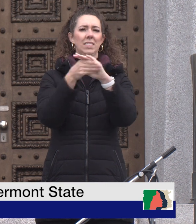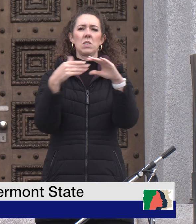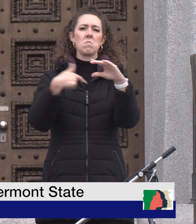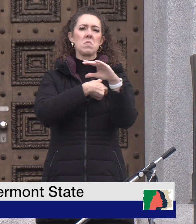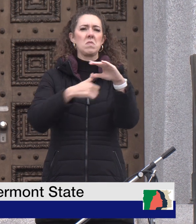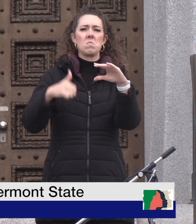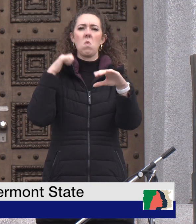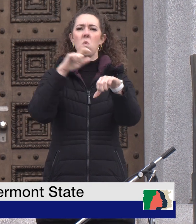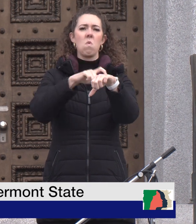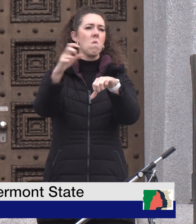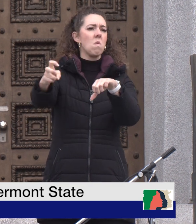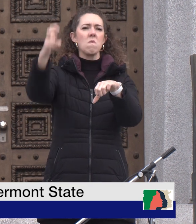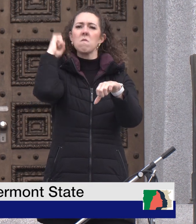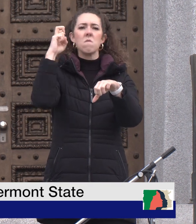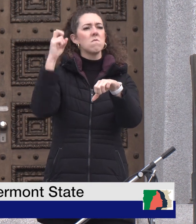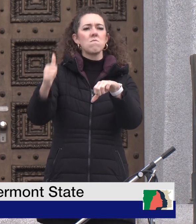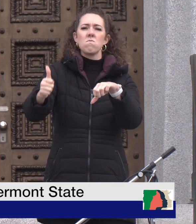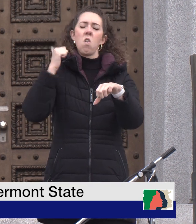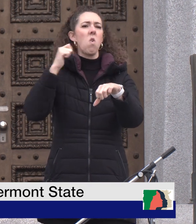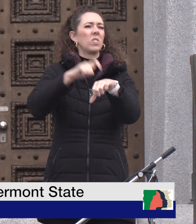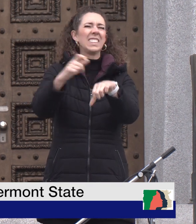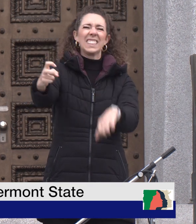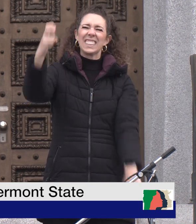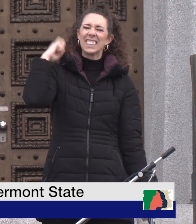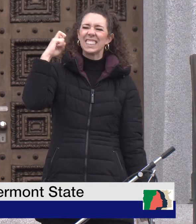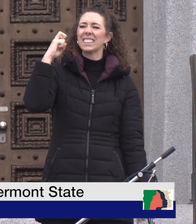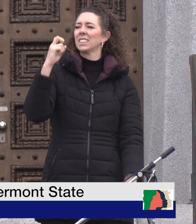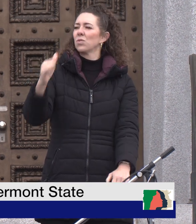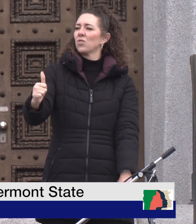Not going back. Not going back.